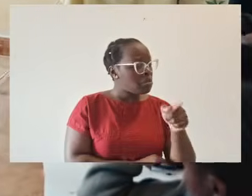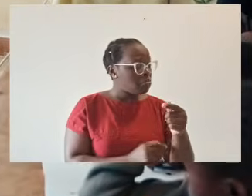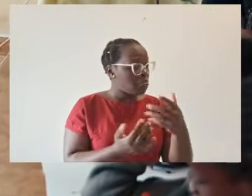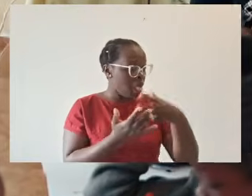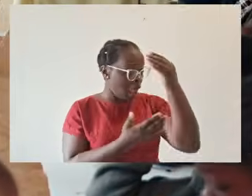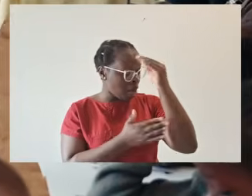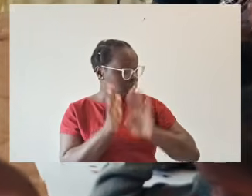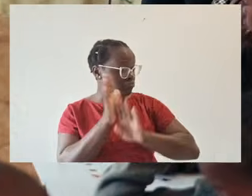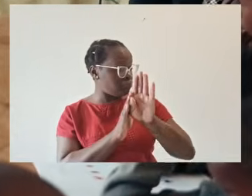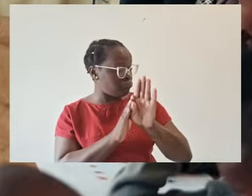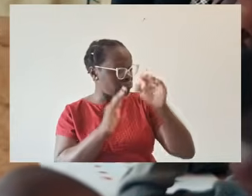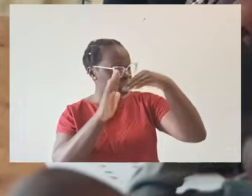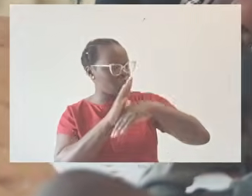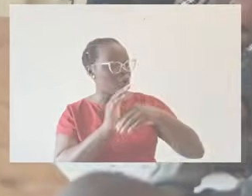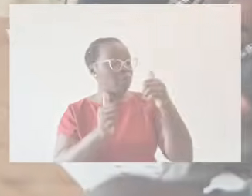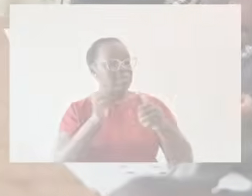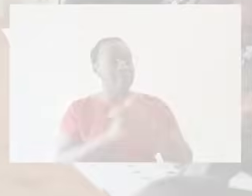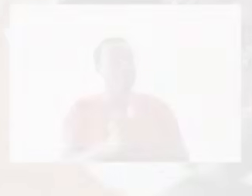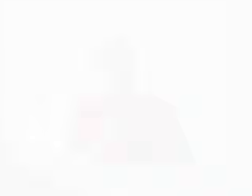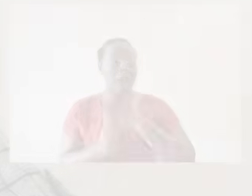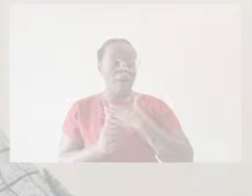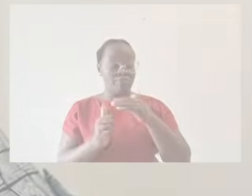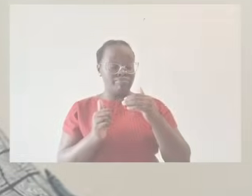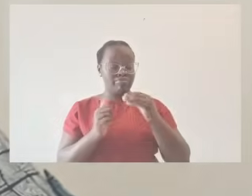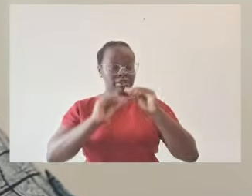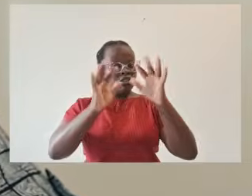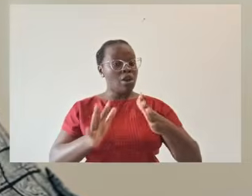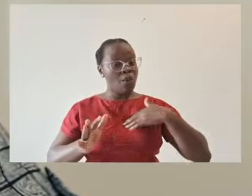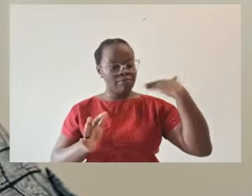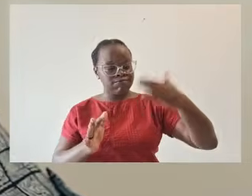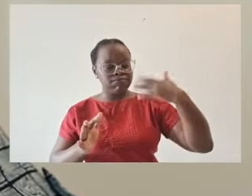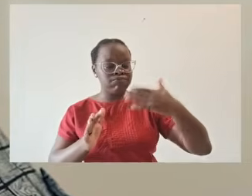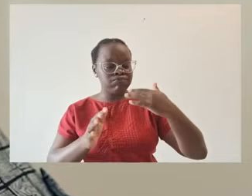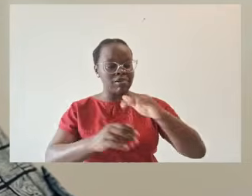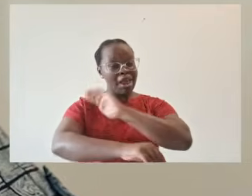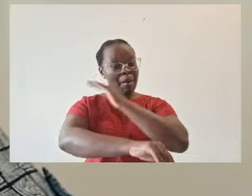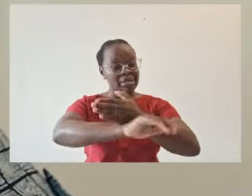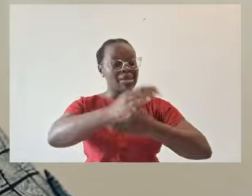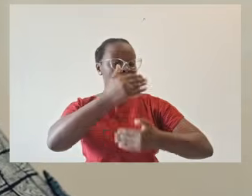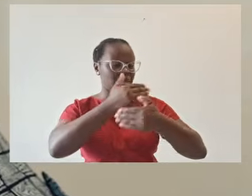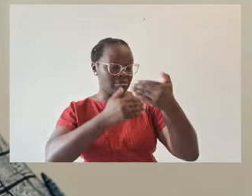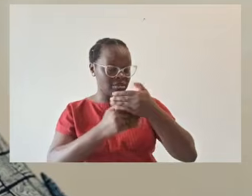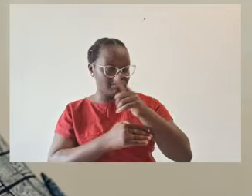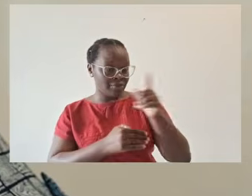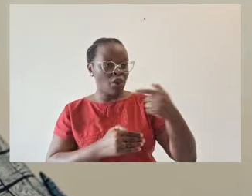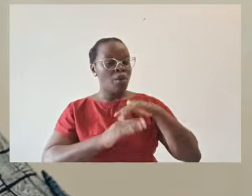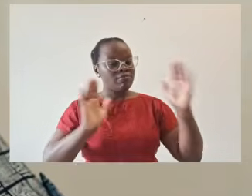progressing. Our teachers, we do a lot of capacity building. We also encourage them to use the